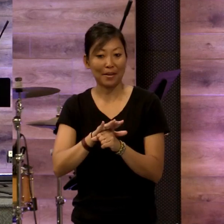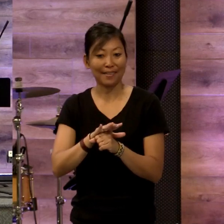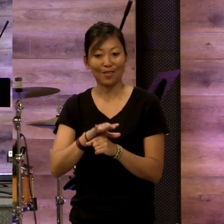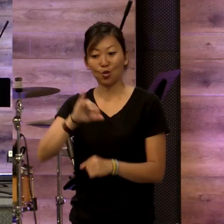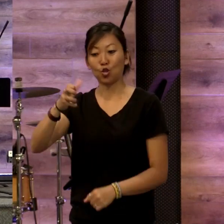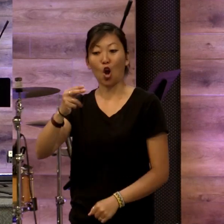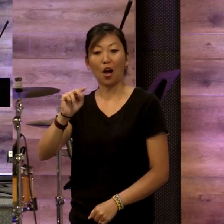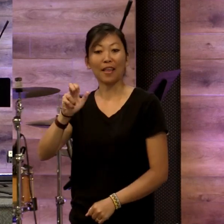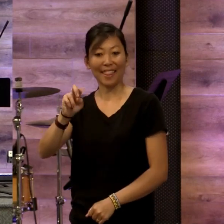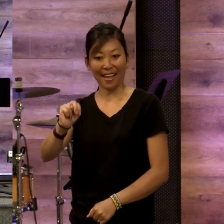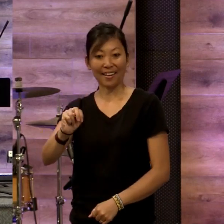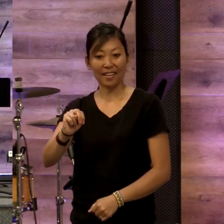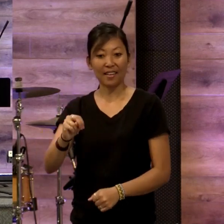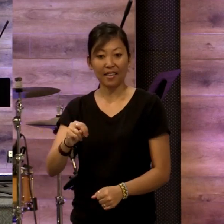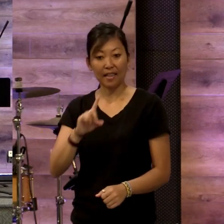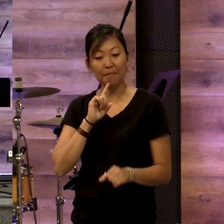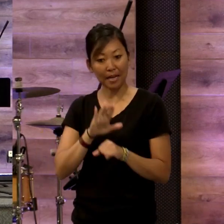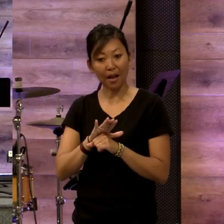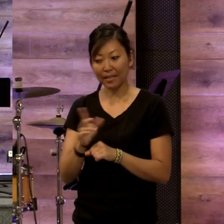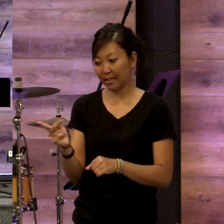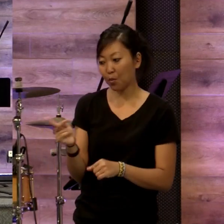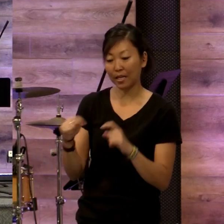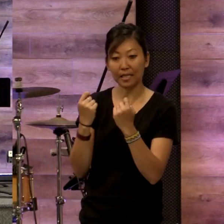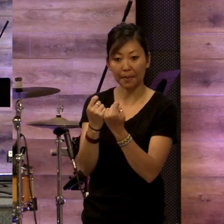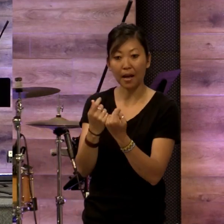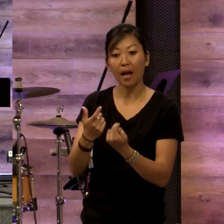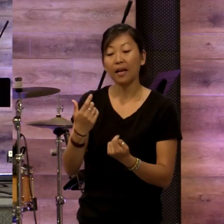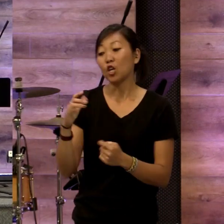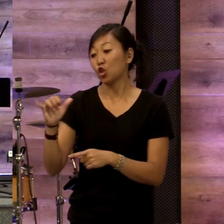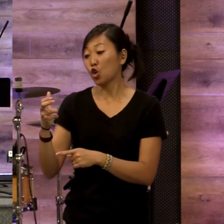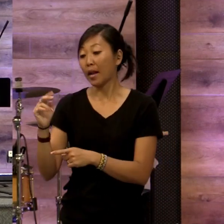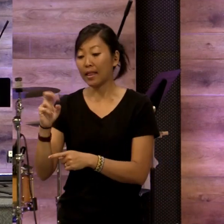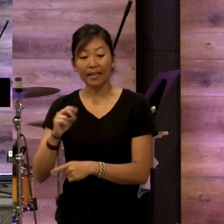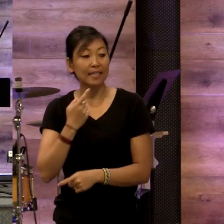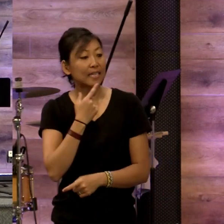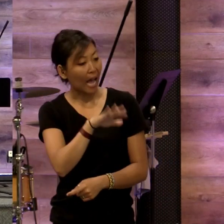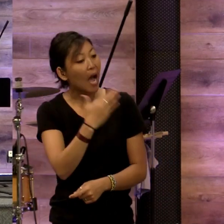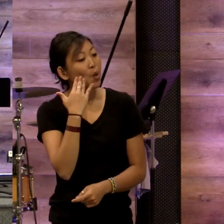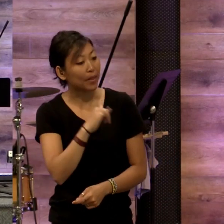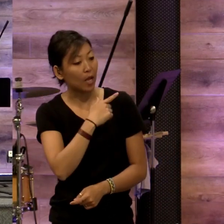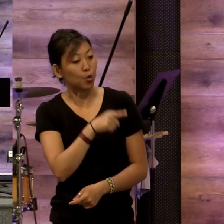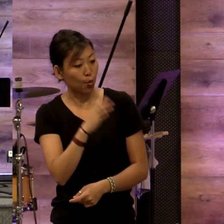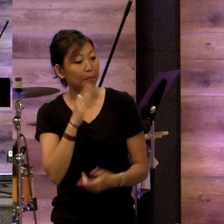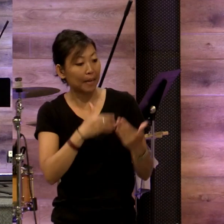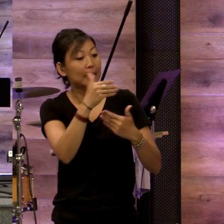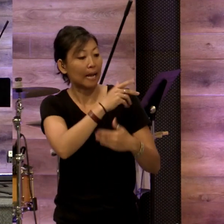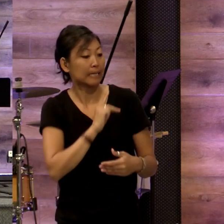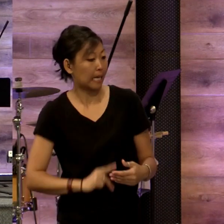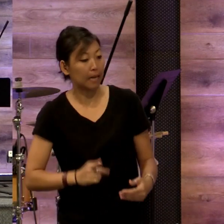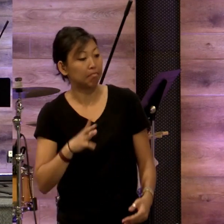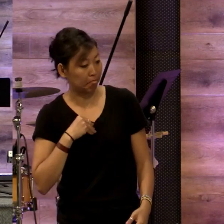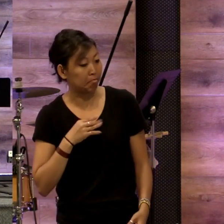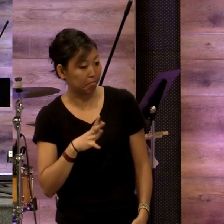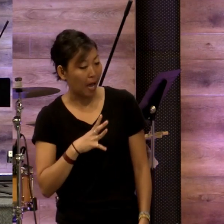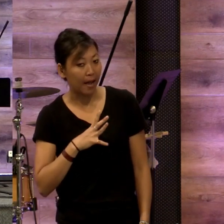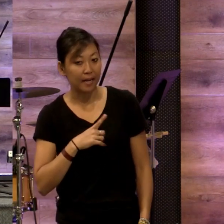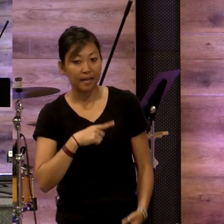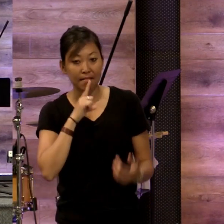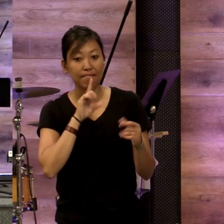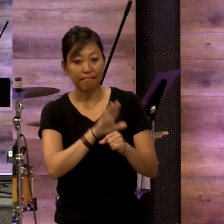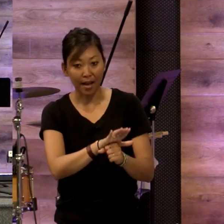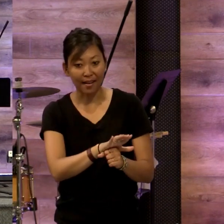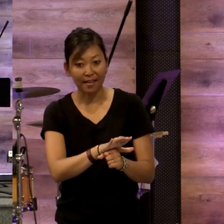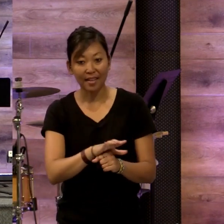covenant. Hey, we're on the same team here. I know that God is going to raise you up, and I'm okay with that. But notice how Saul, even though he sees that, he doesn't